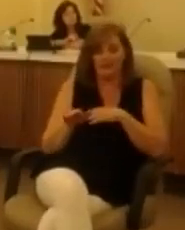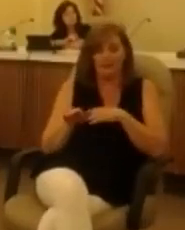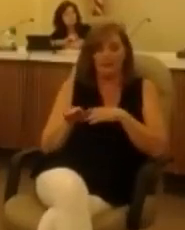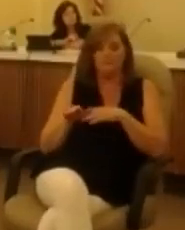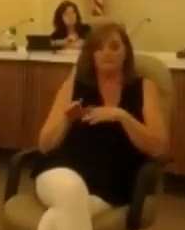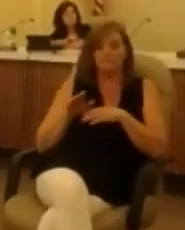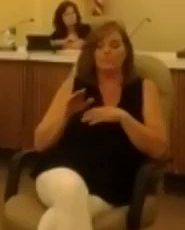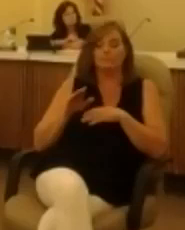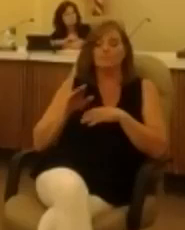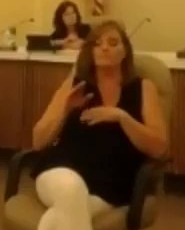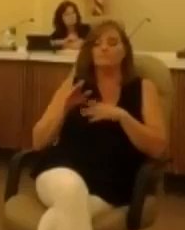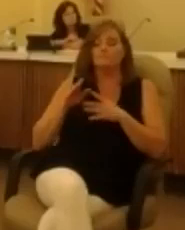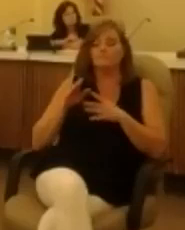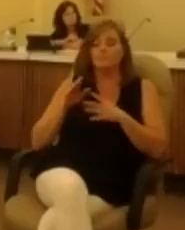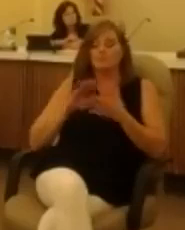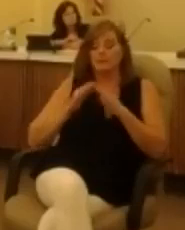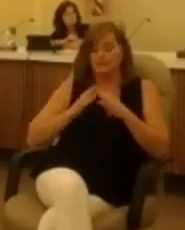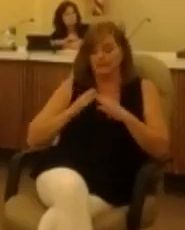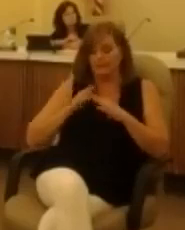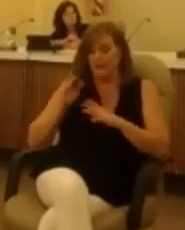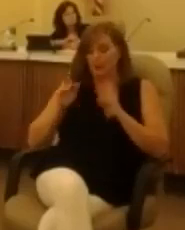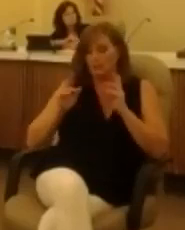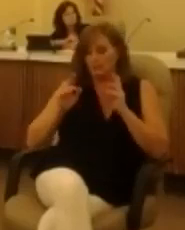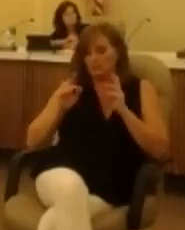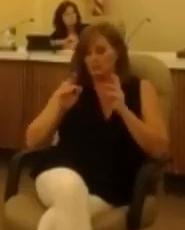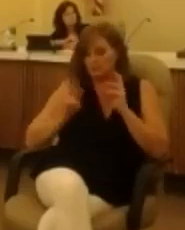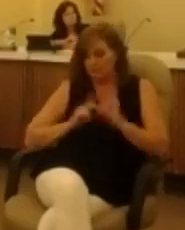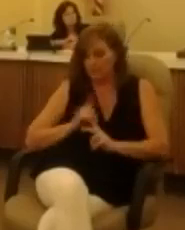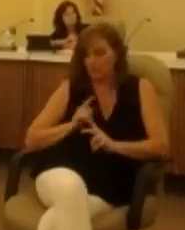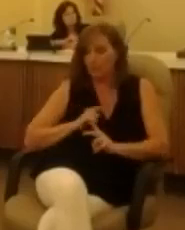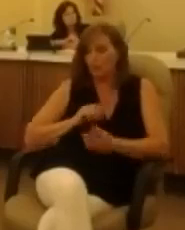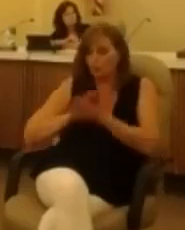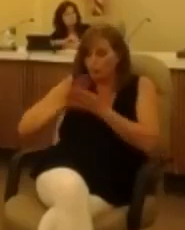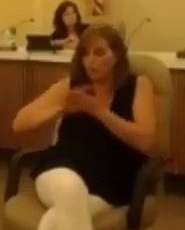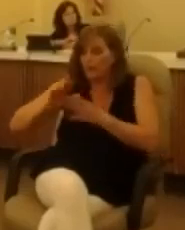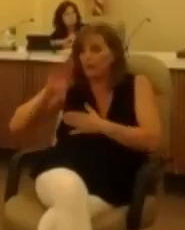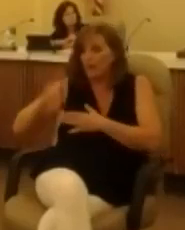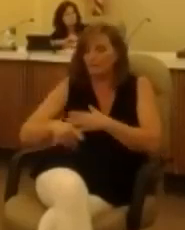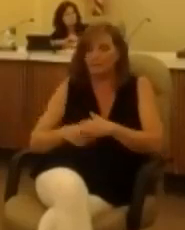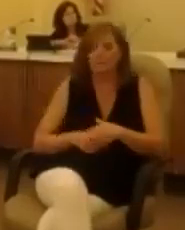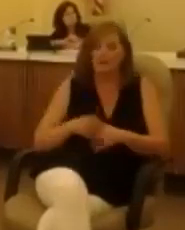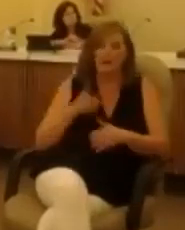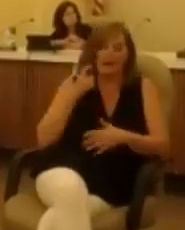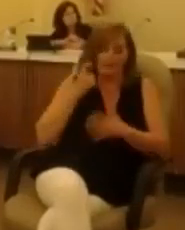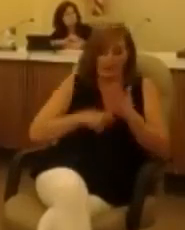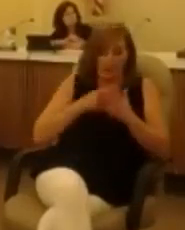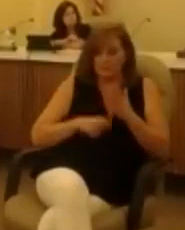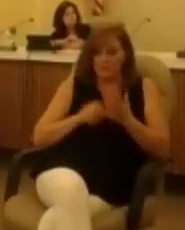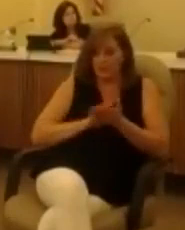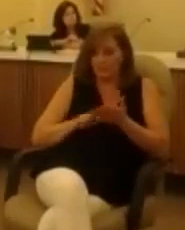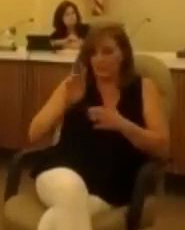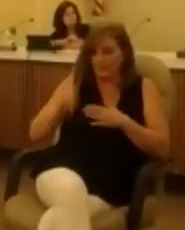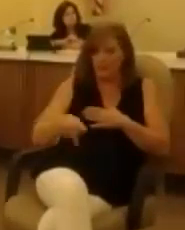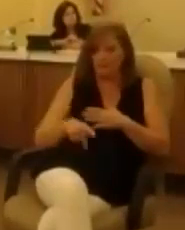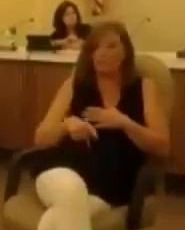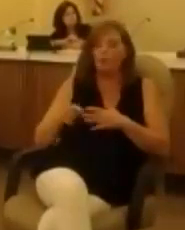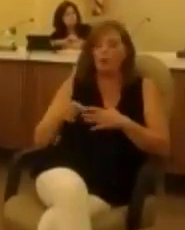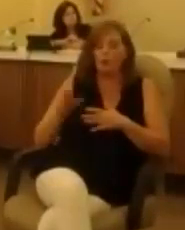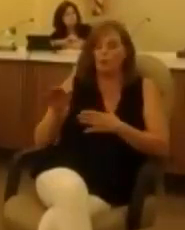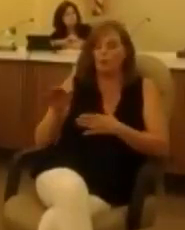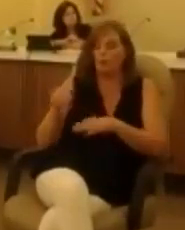town crews in order to do the cleanup. And then basically the cost of that cleanup would be billed to